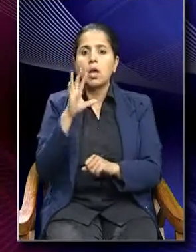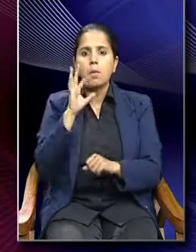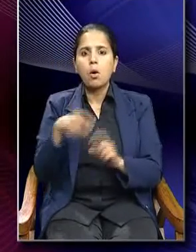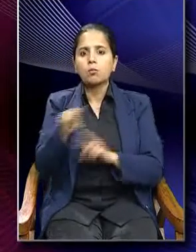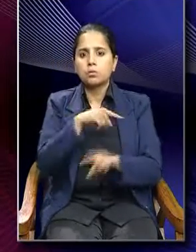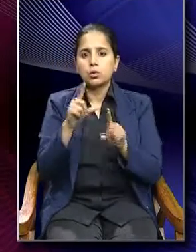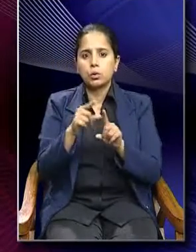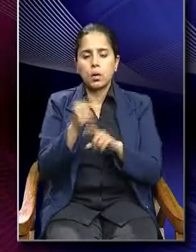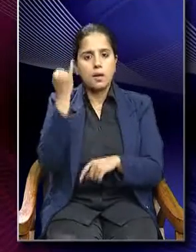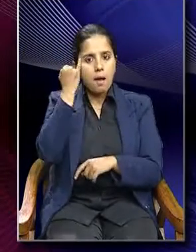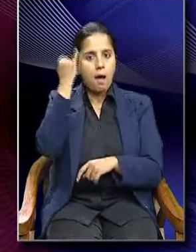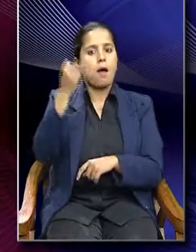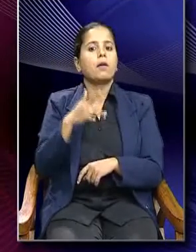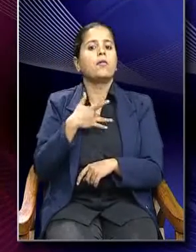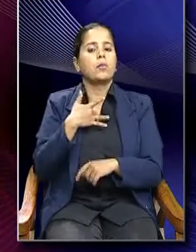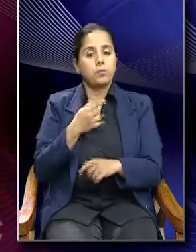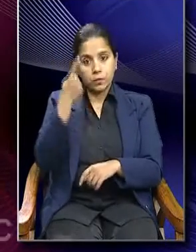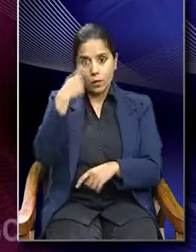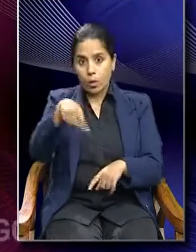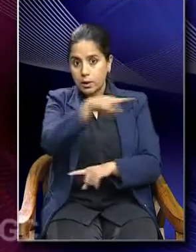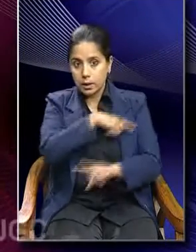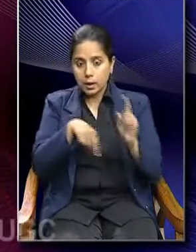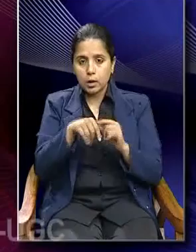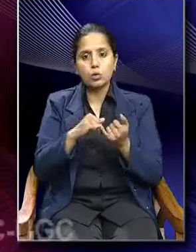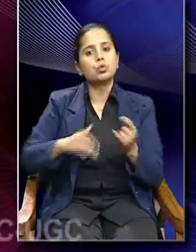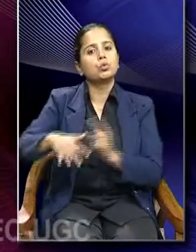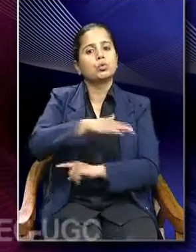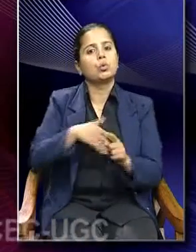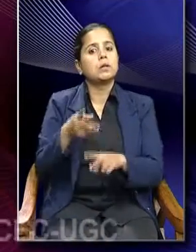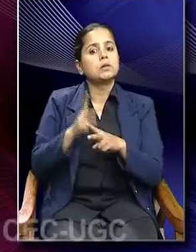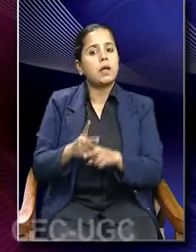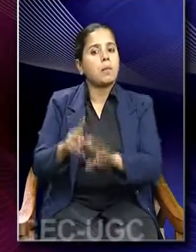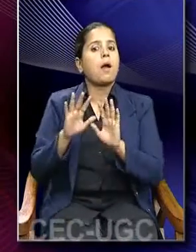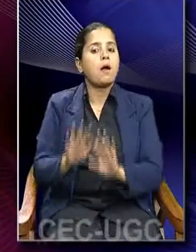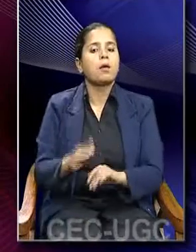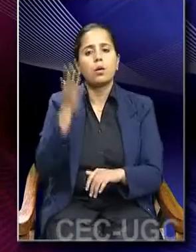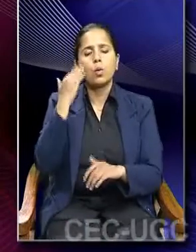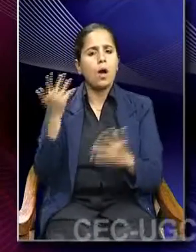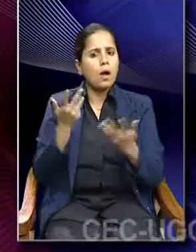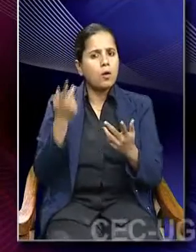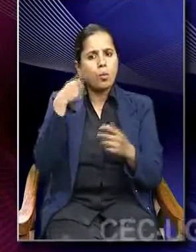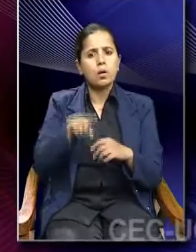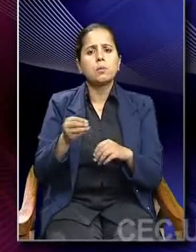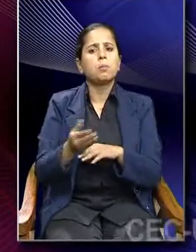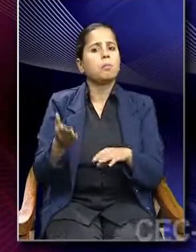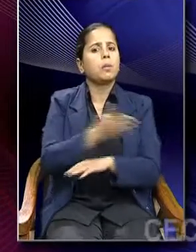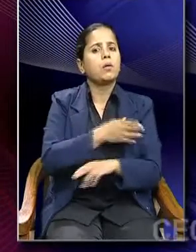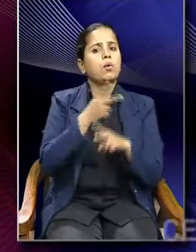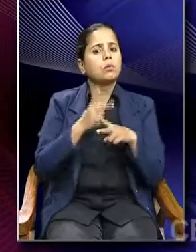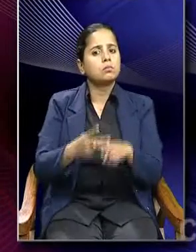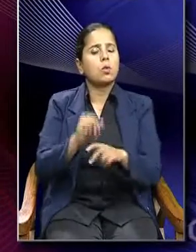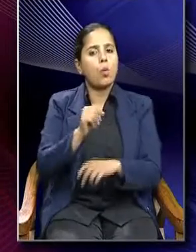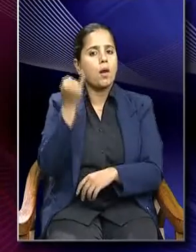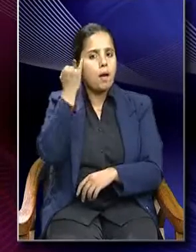that is ideas, and for them society exists because of certain pre-existing